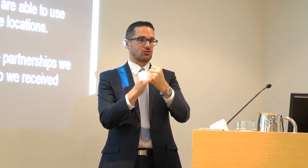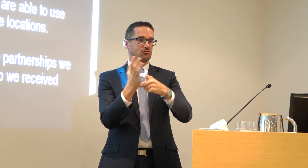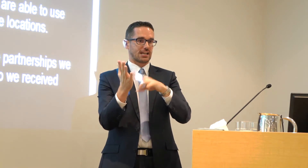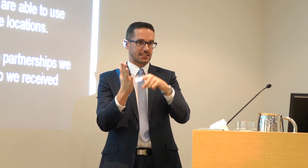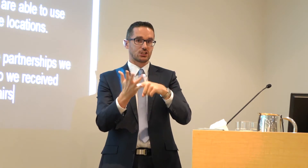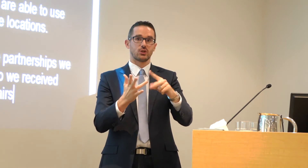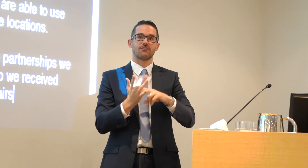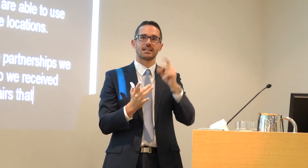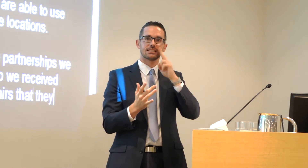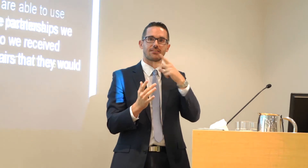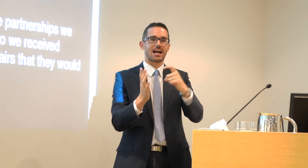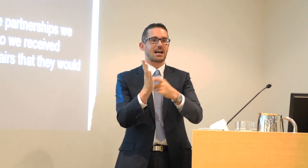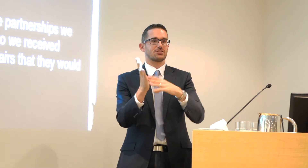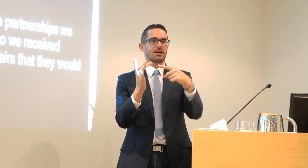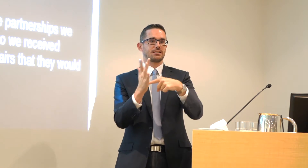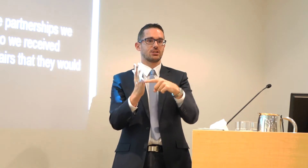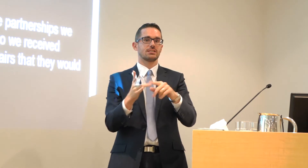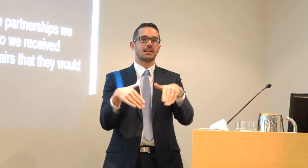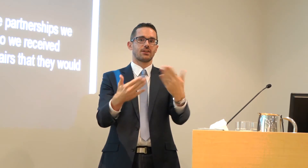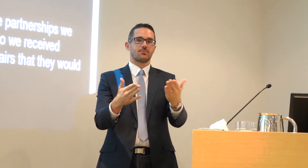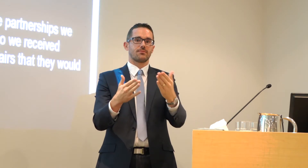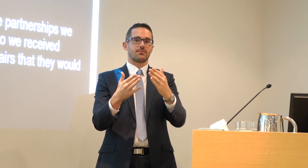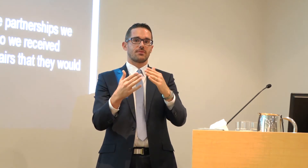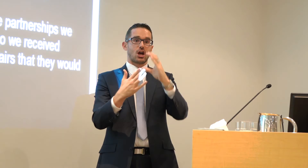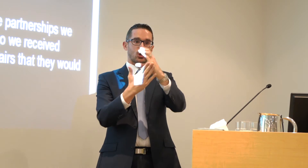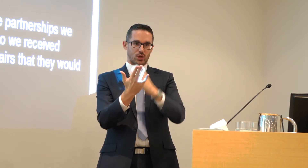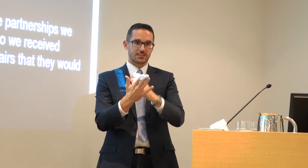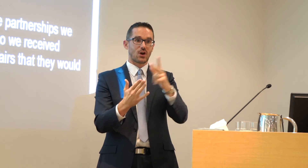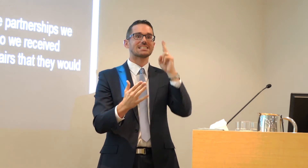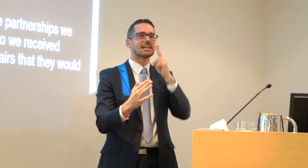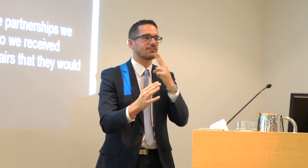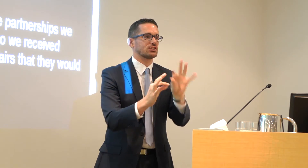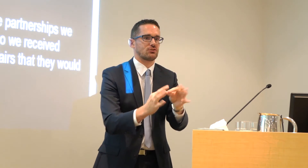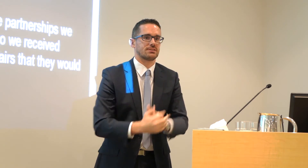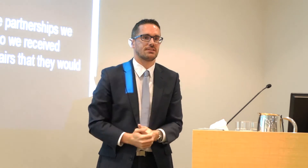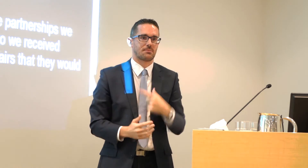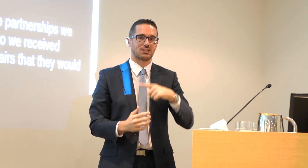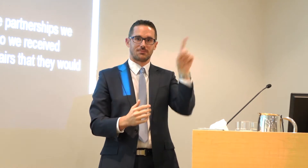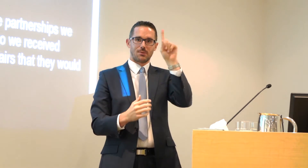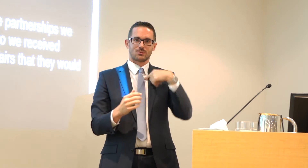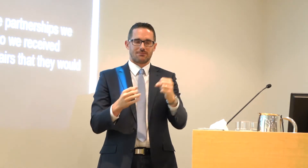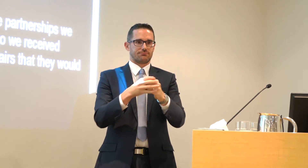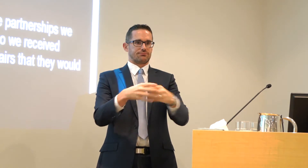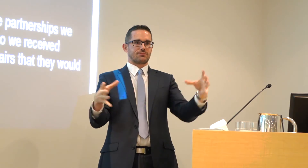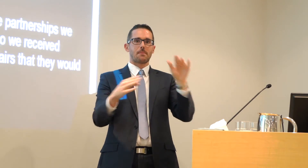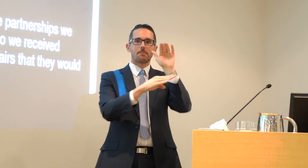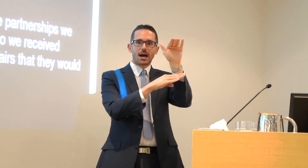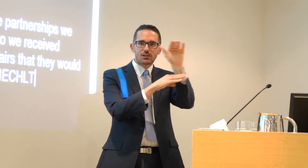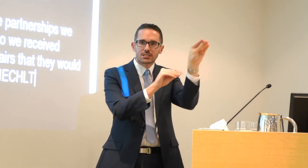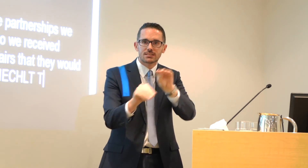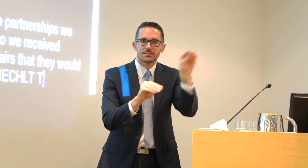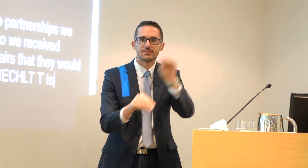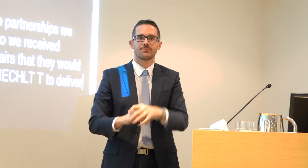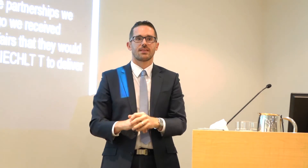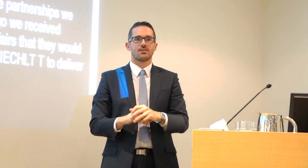be providing $30,000 worth of funds to Vicdeaf and RMIT to deliver a course dedicated to deaf